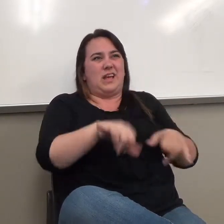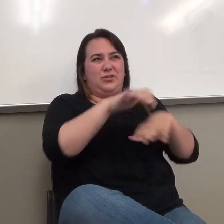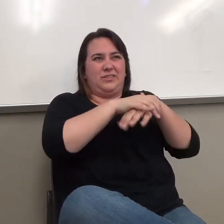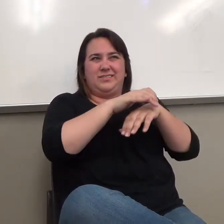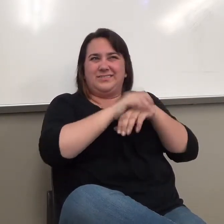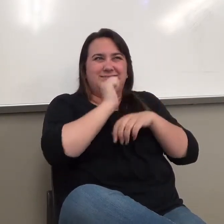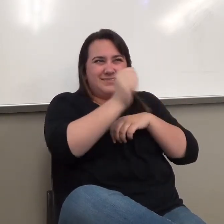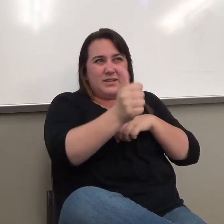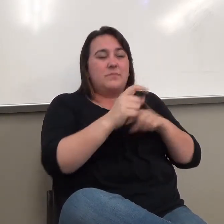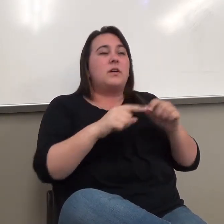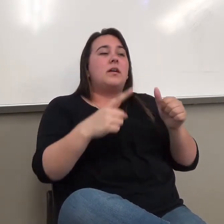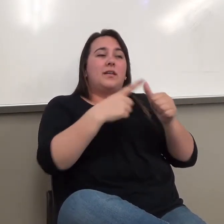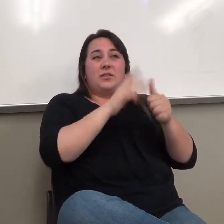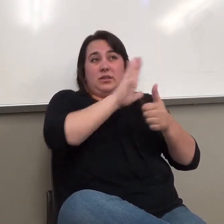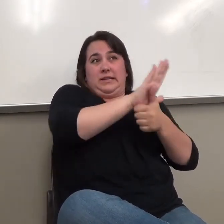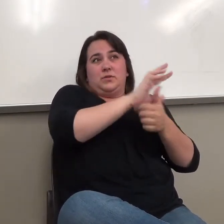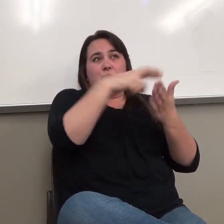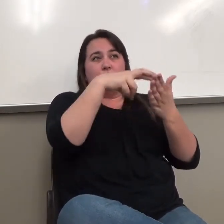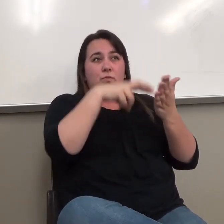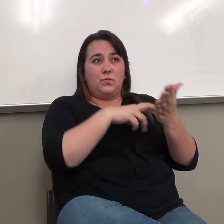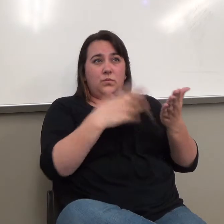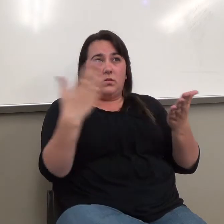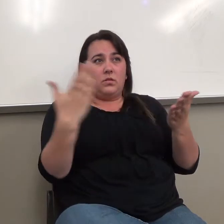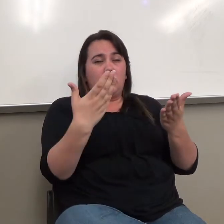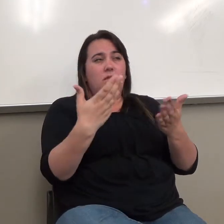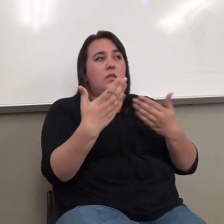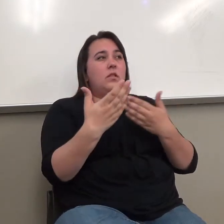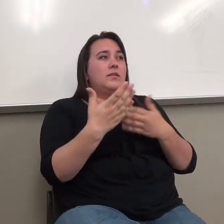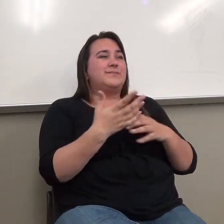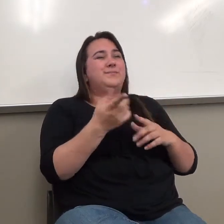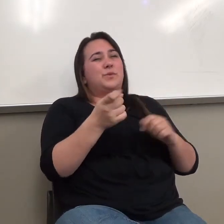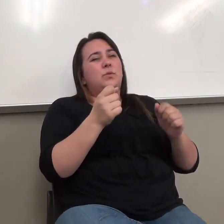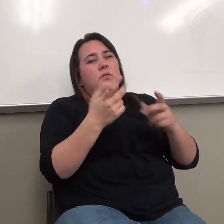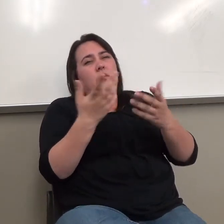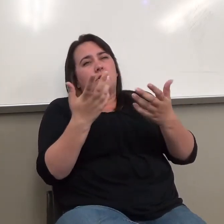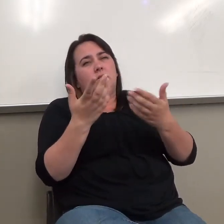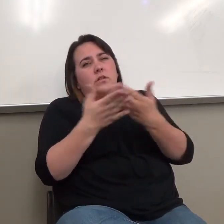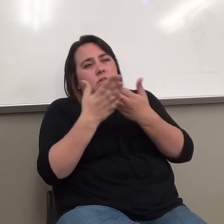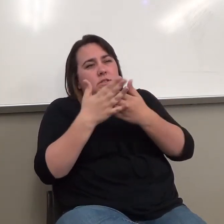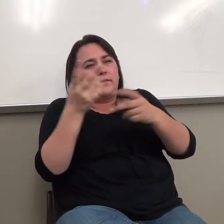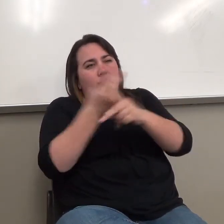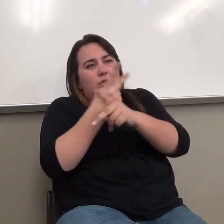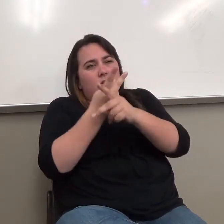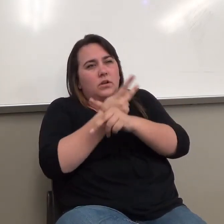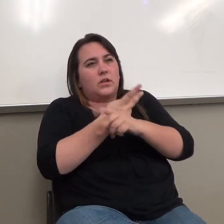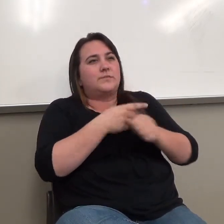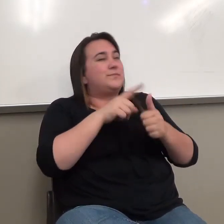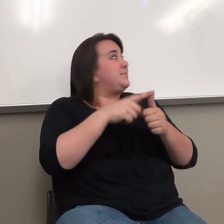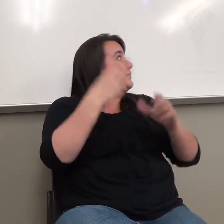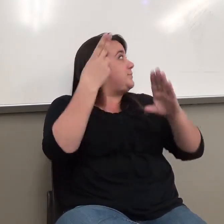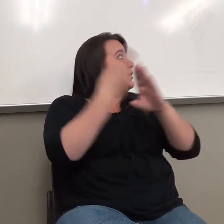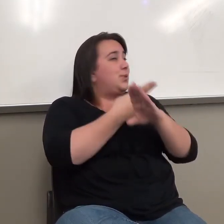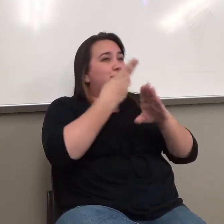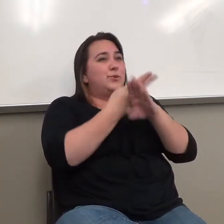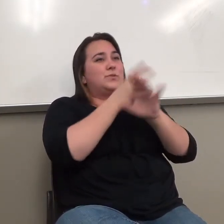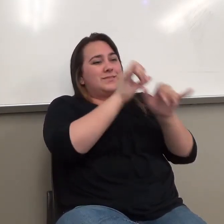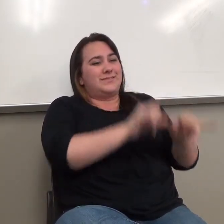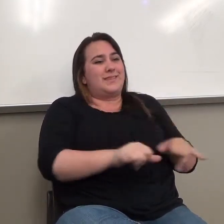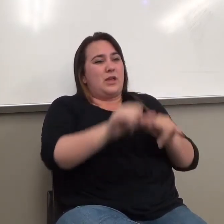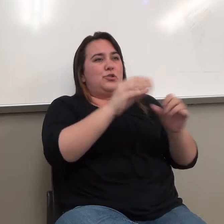was use, although you could probably figure it out, use standard edited